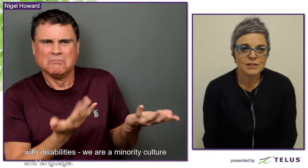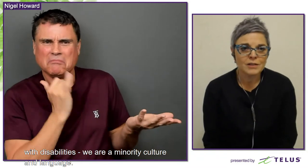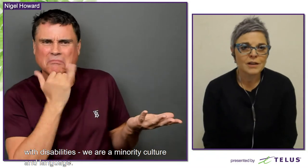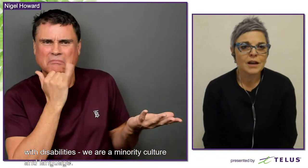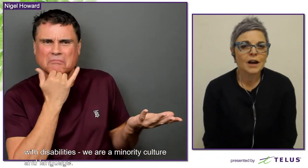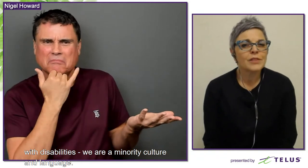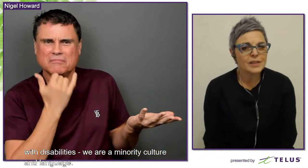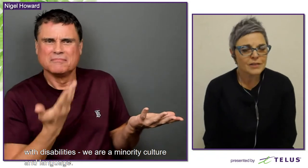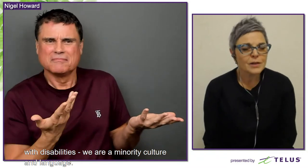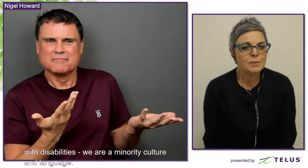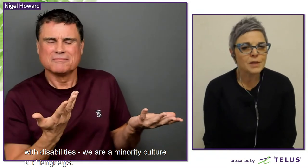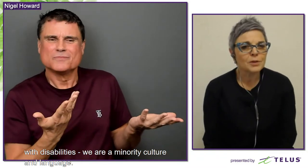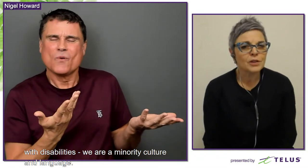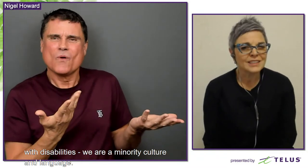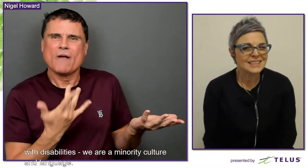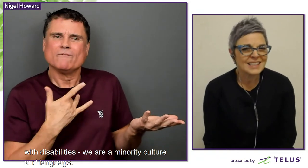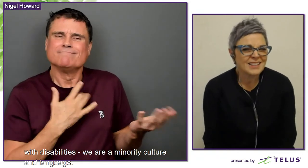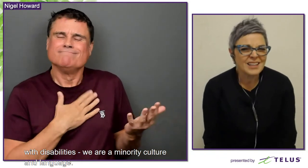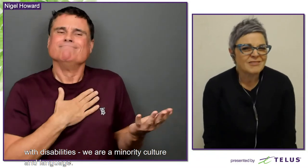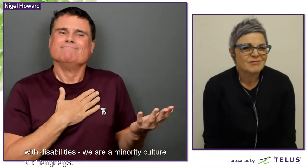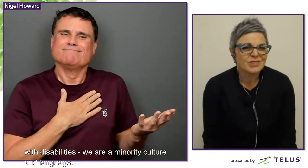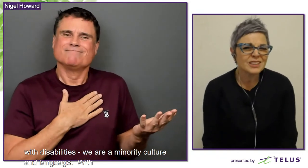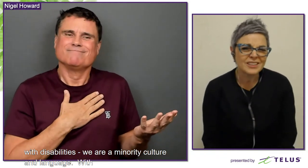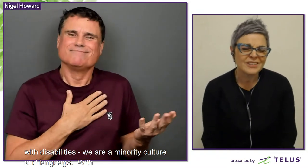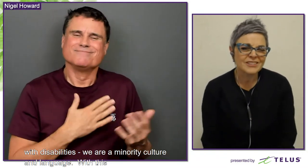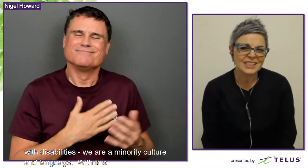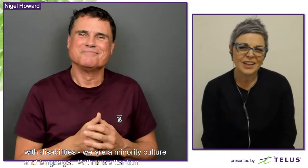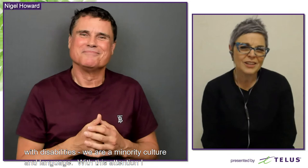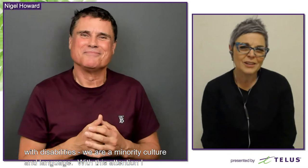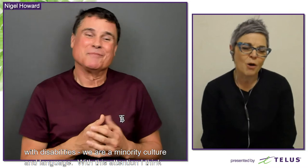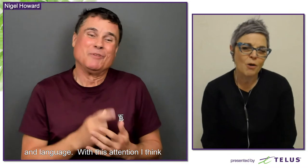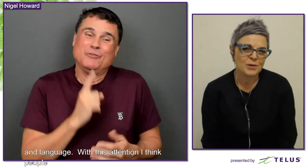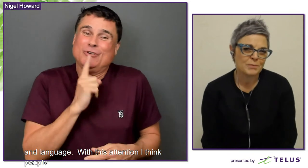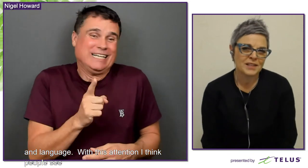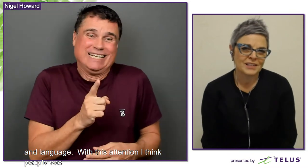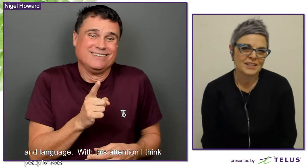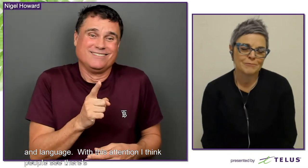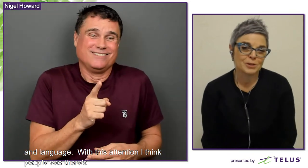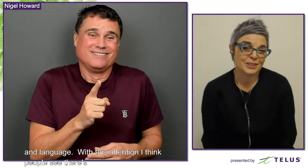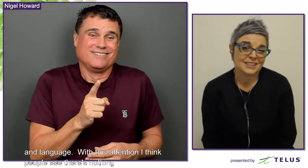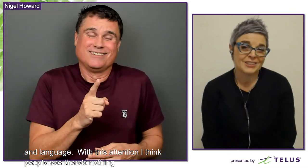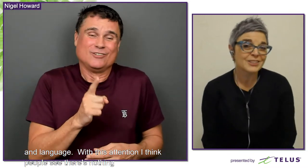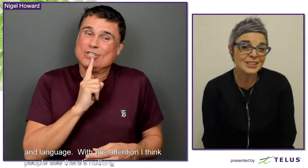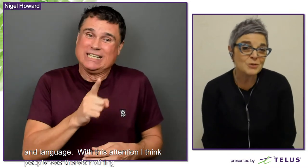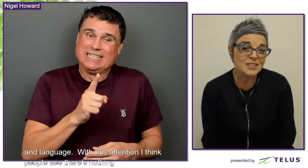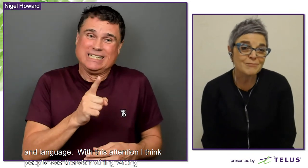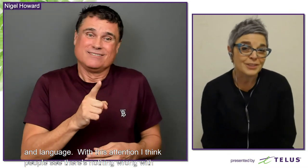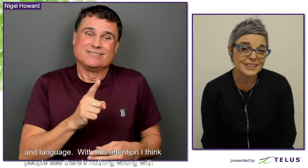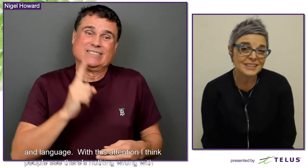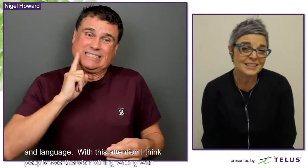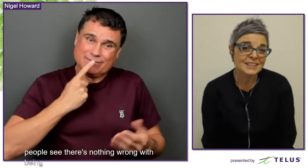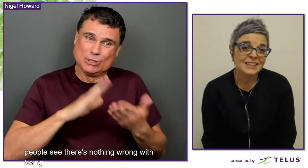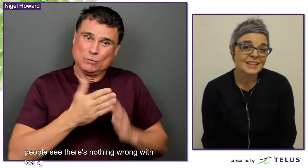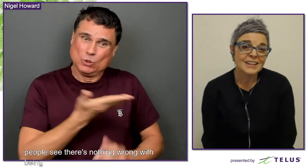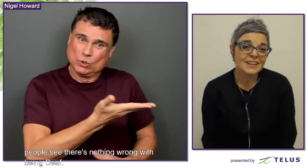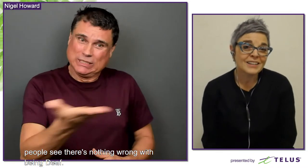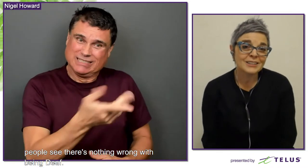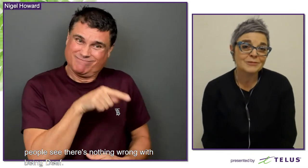attention, I think that people are seeing that really there's nothing wrong with being a deaf person. There's no